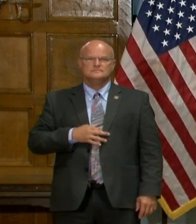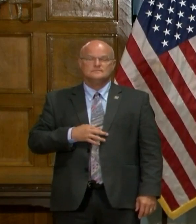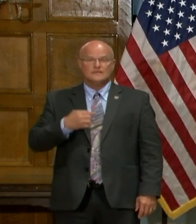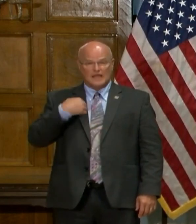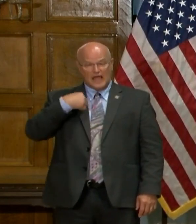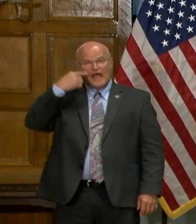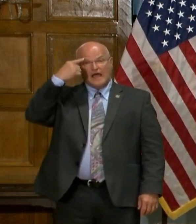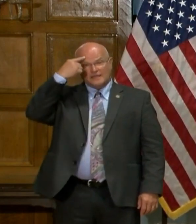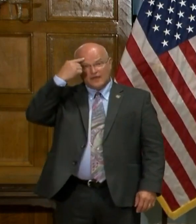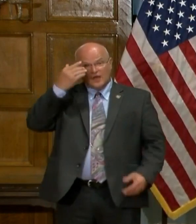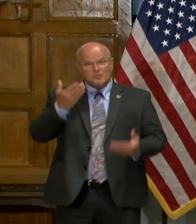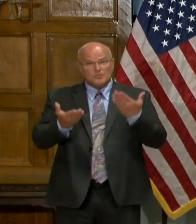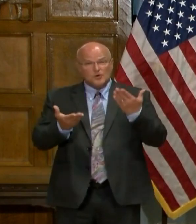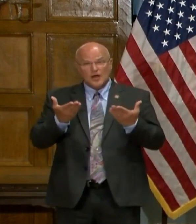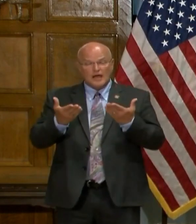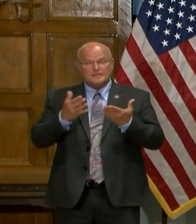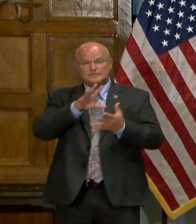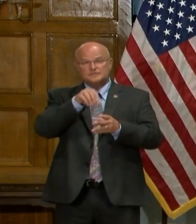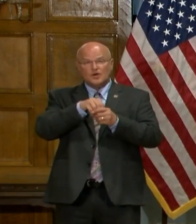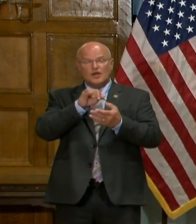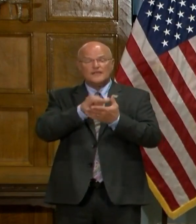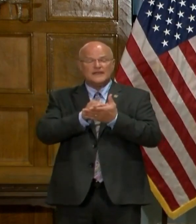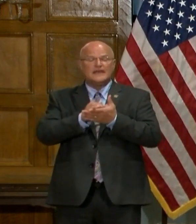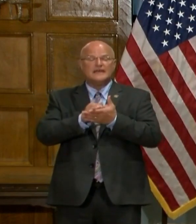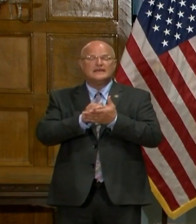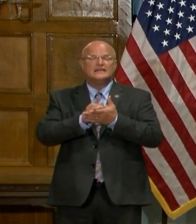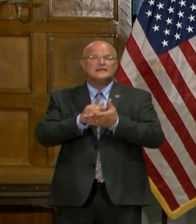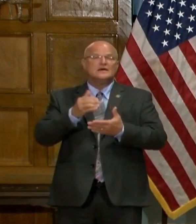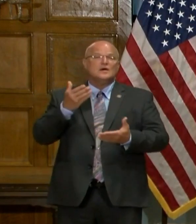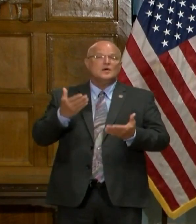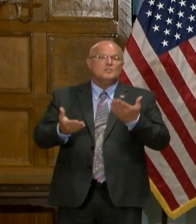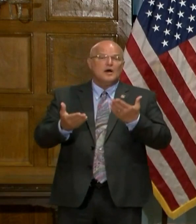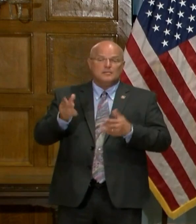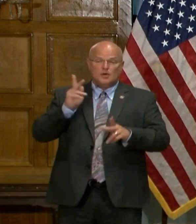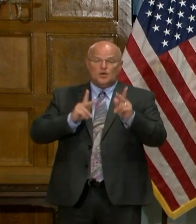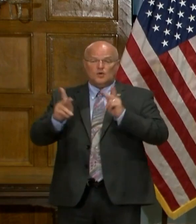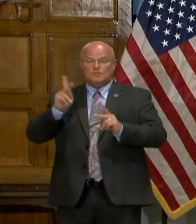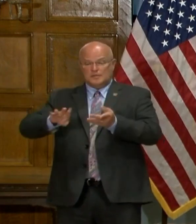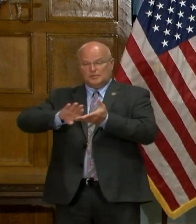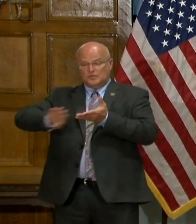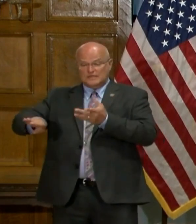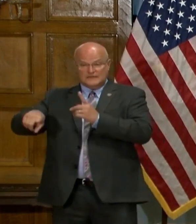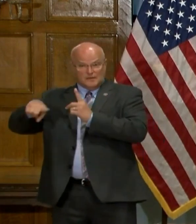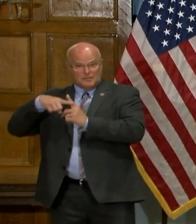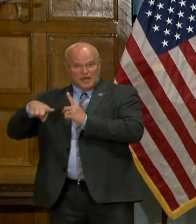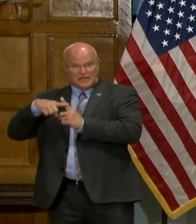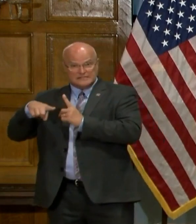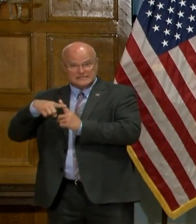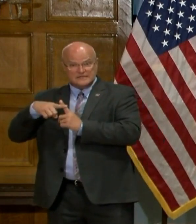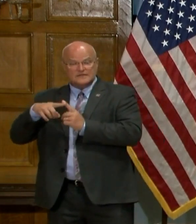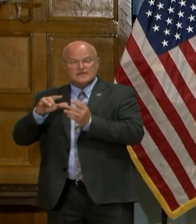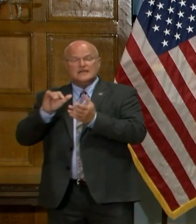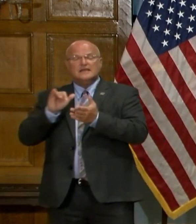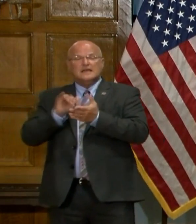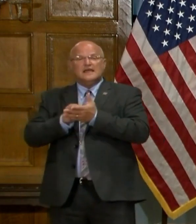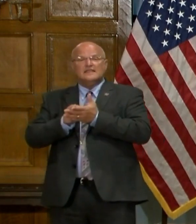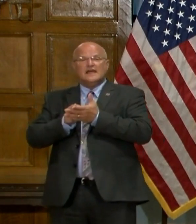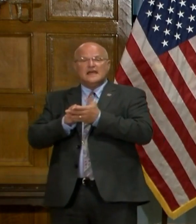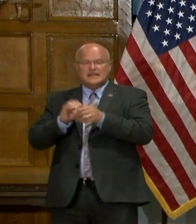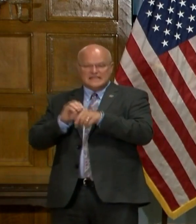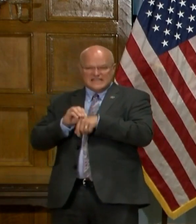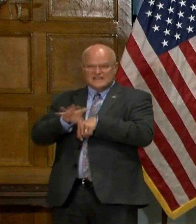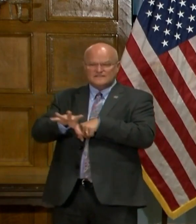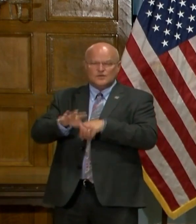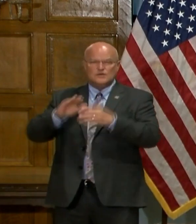I thought perhaps part of that would be, of that question might be when people are released, if they're positive, is that